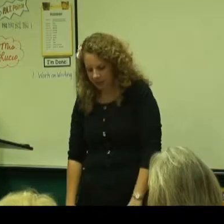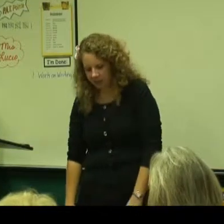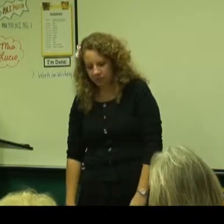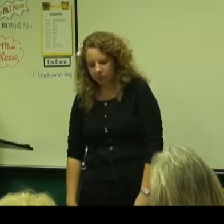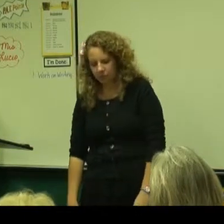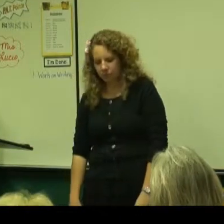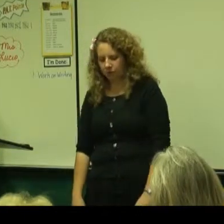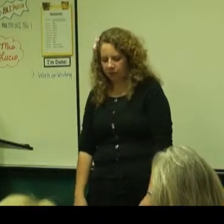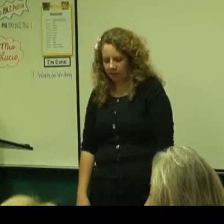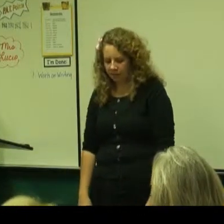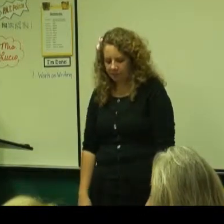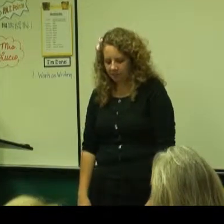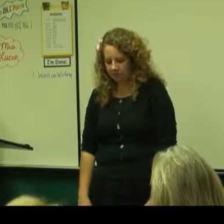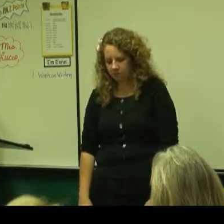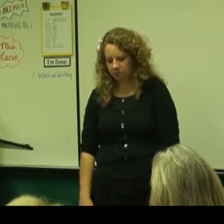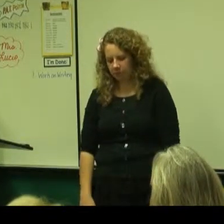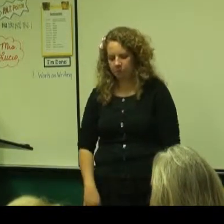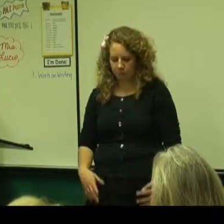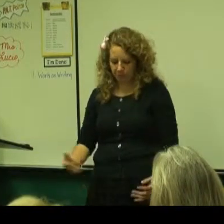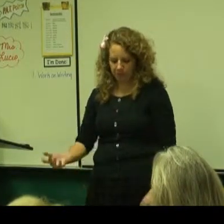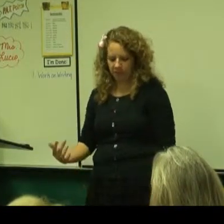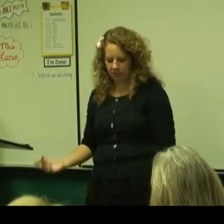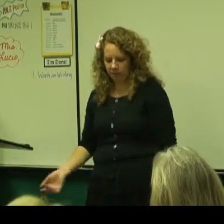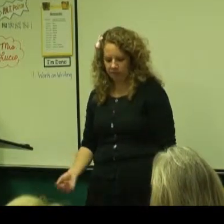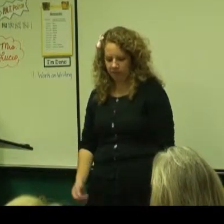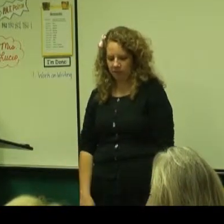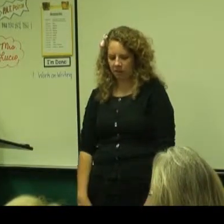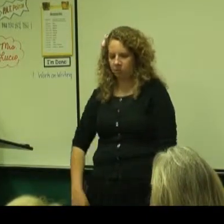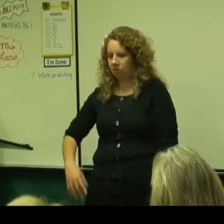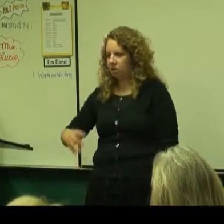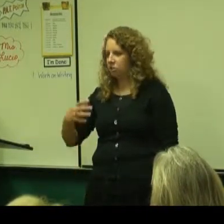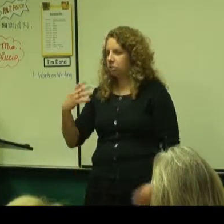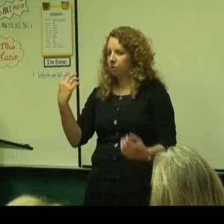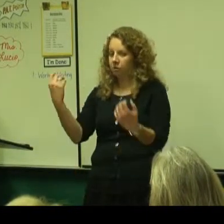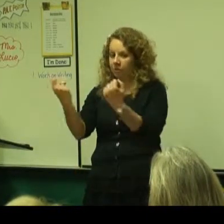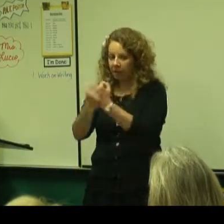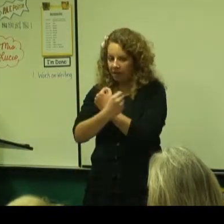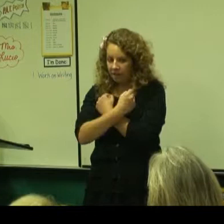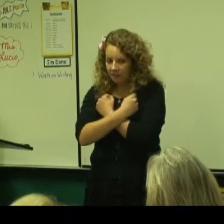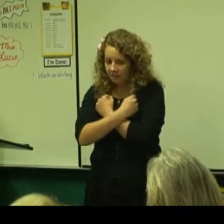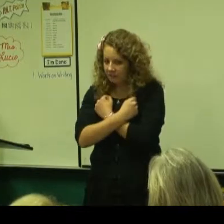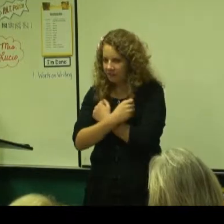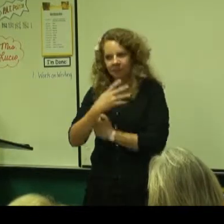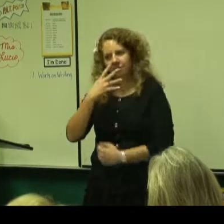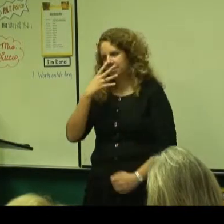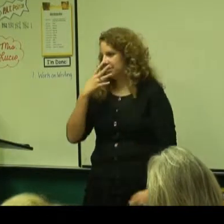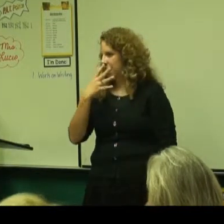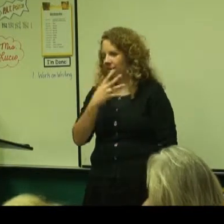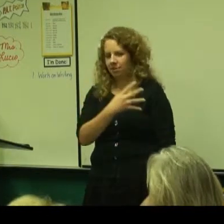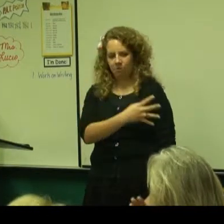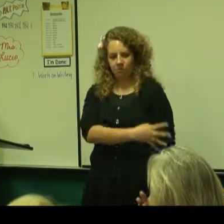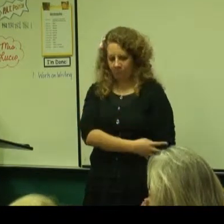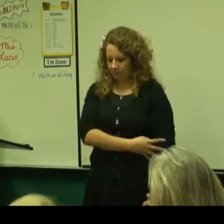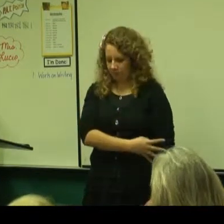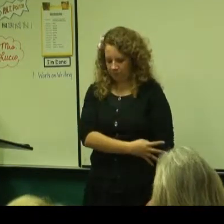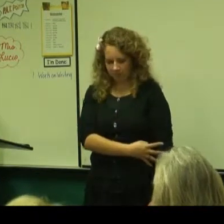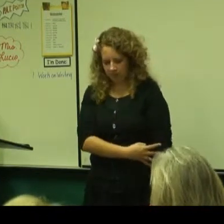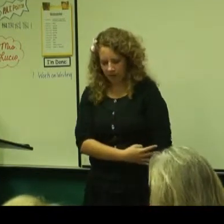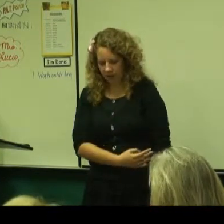Okay, so love, okay, would be like love does not ignore. So love does not ignore. Does not keep